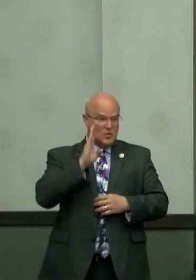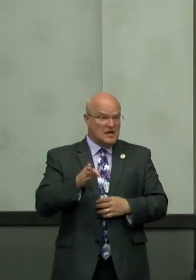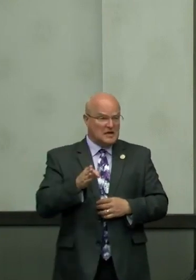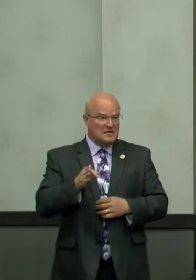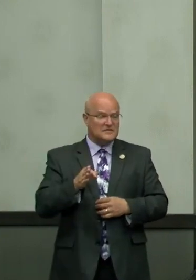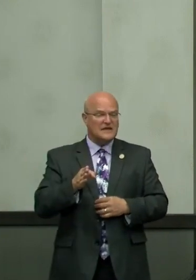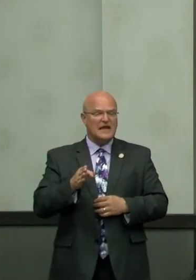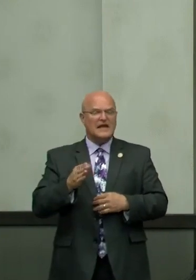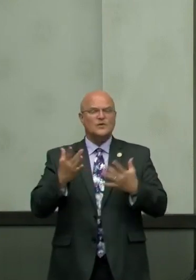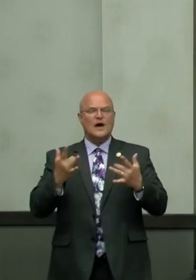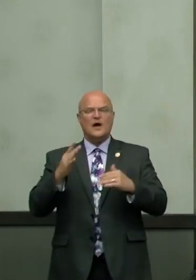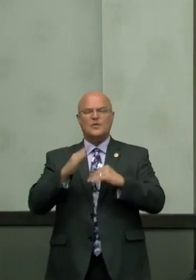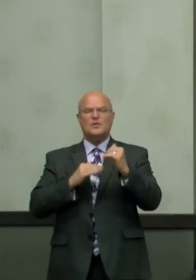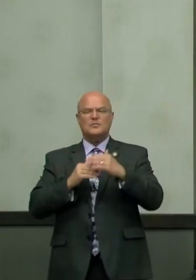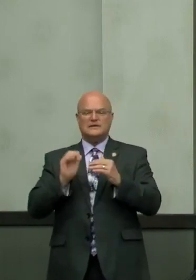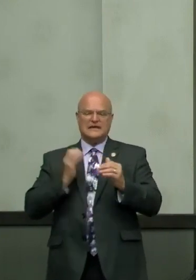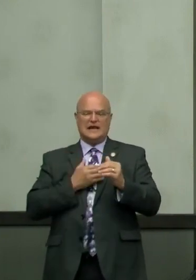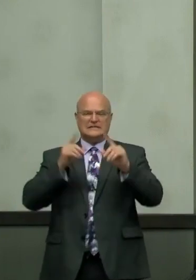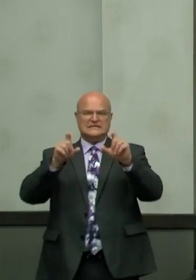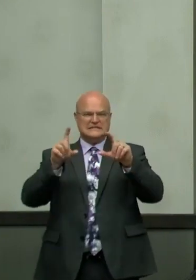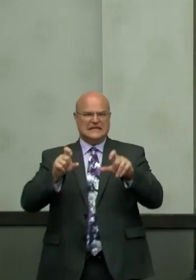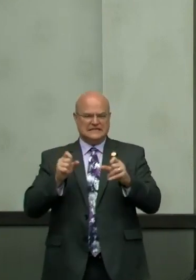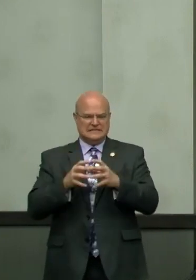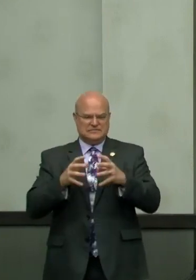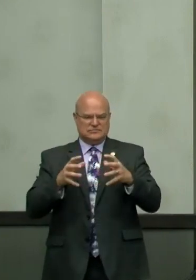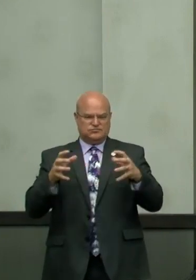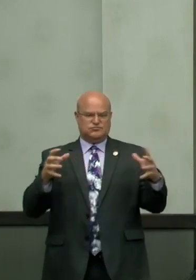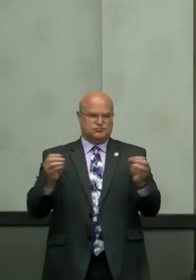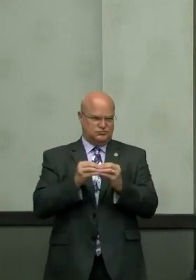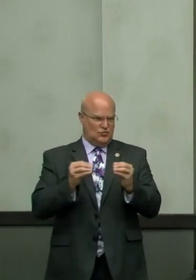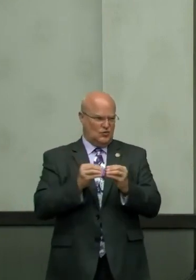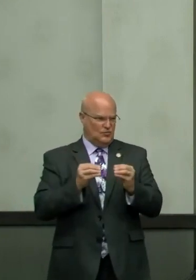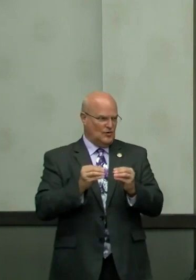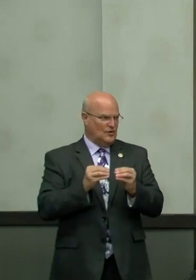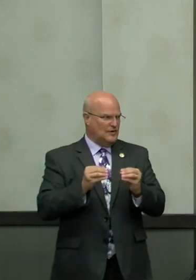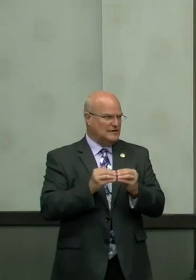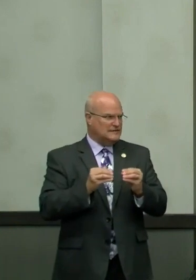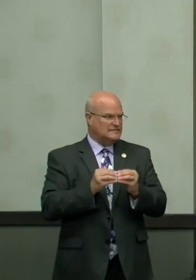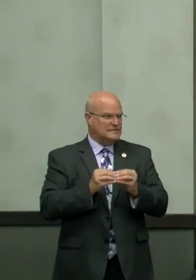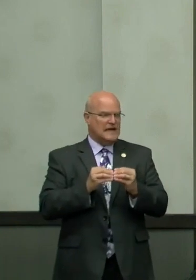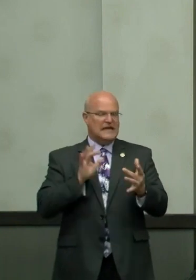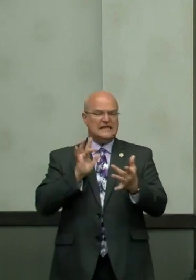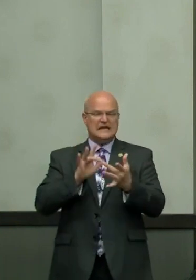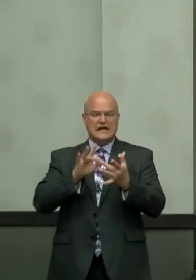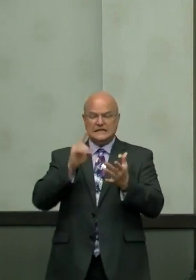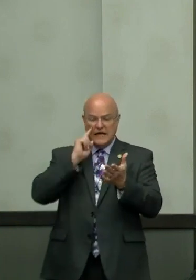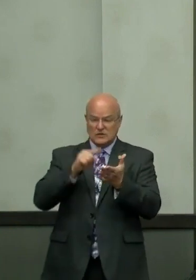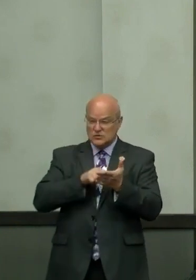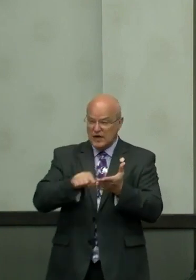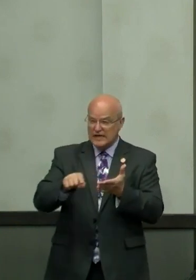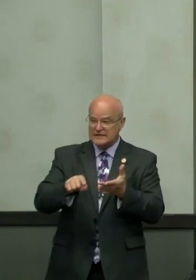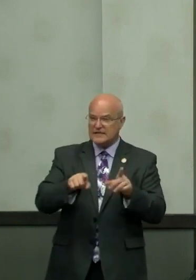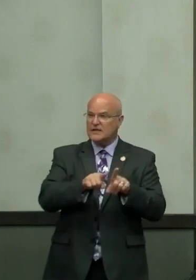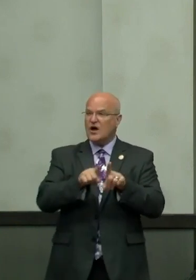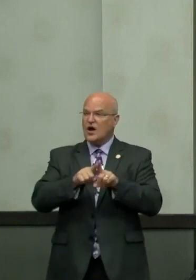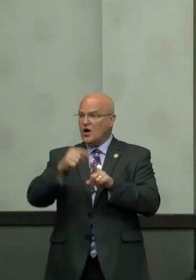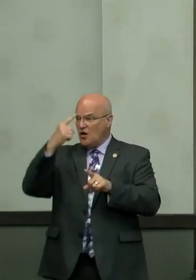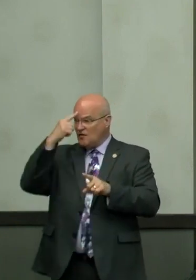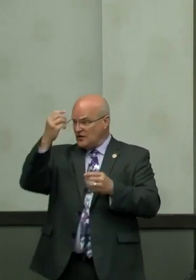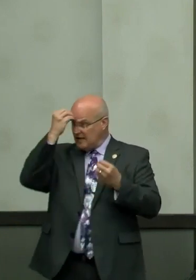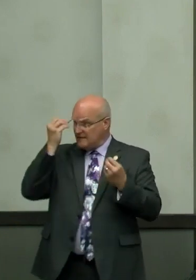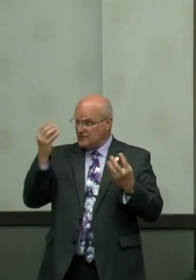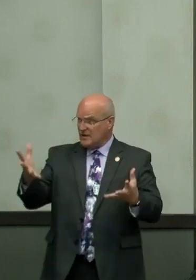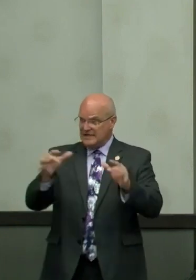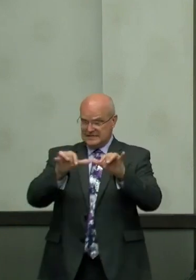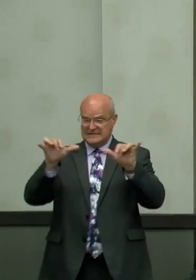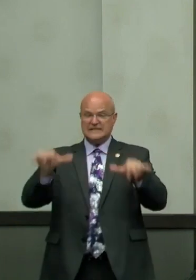that's why we're also building our capacity for testing, for contact tracing, and also for those